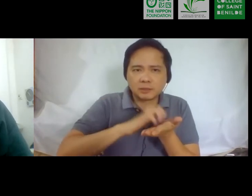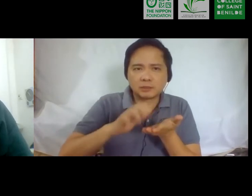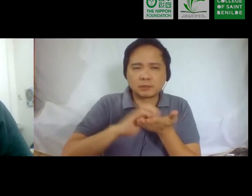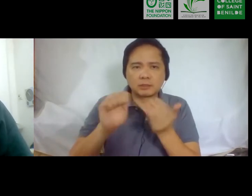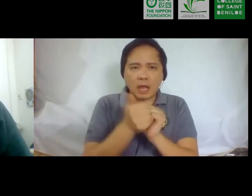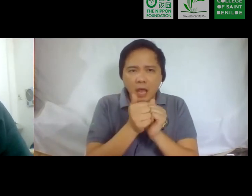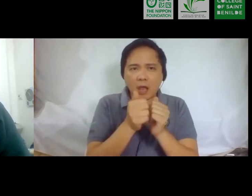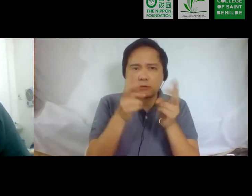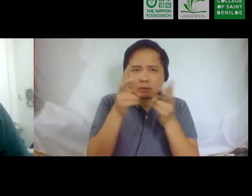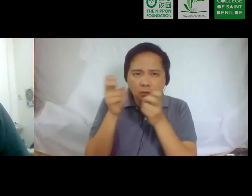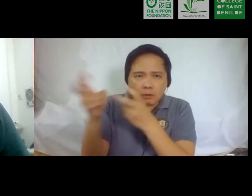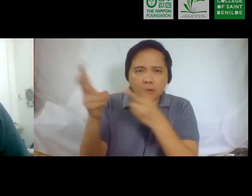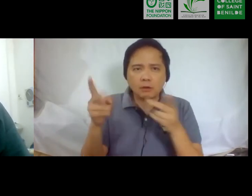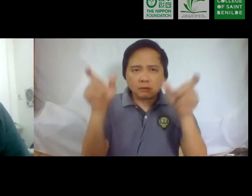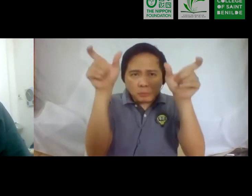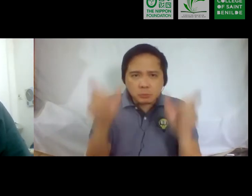back to,